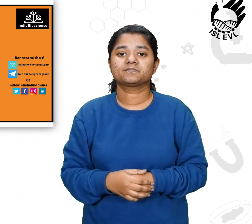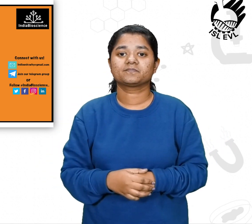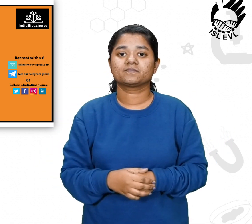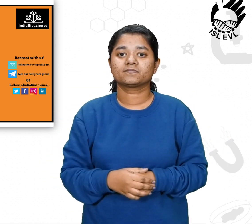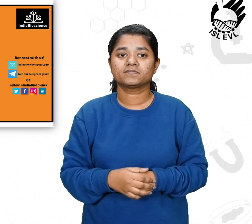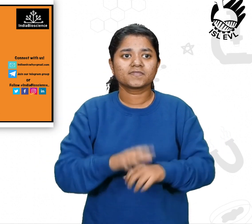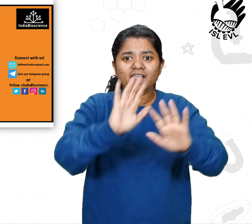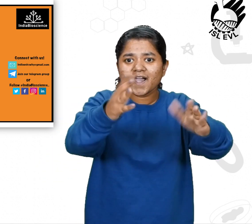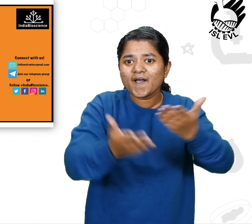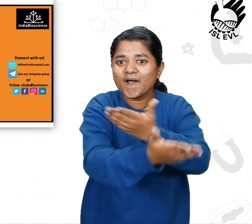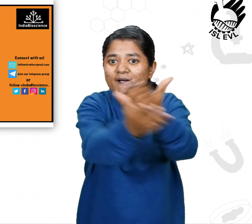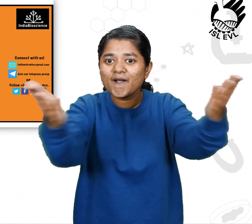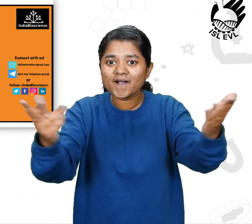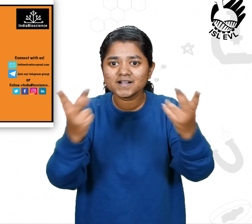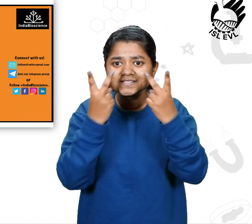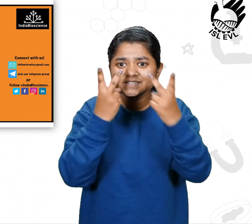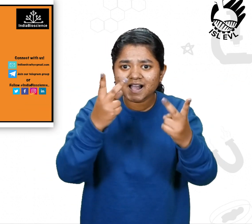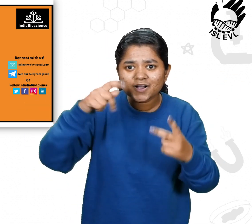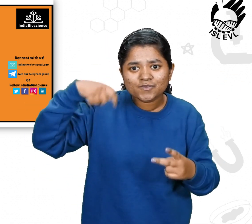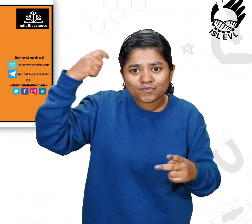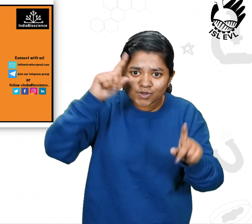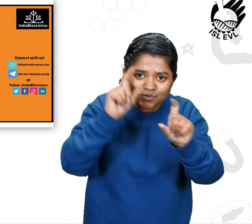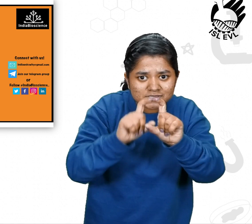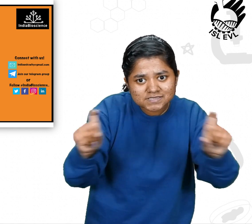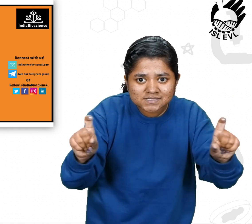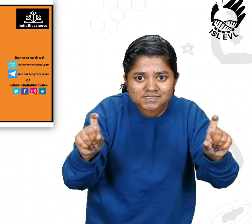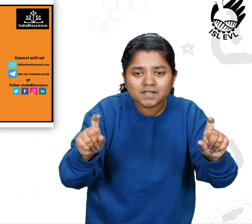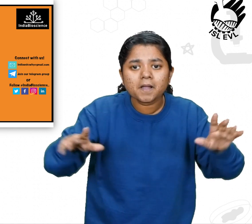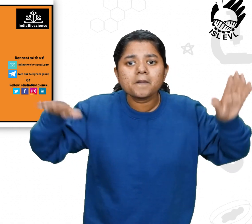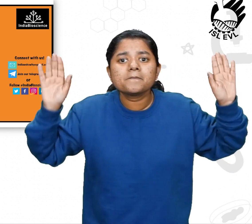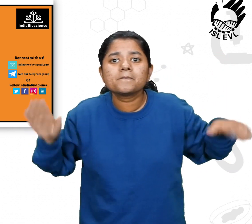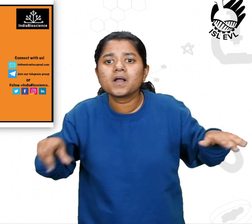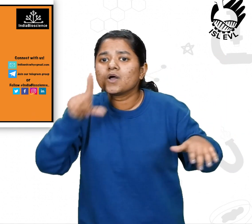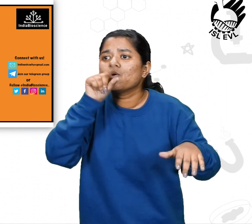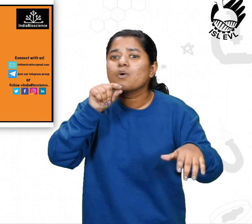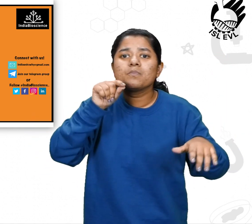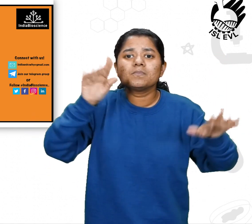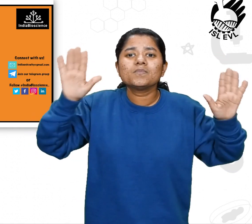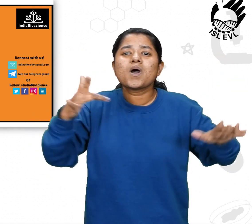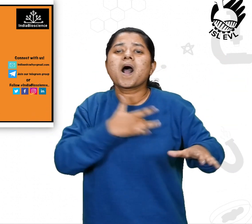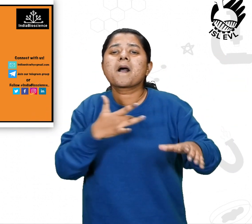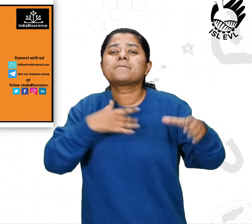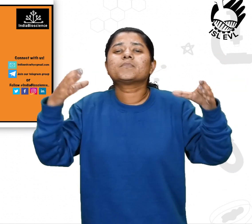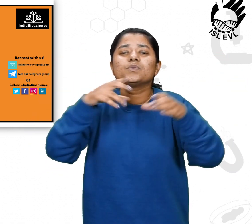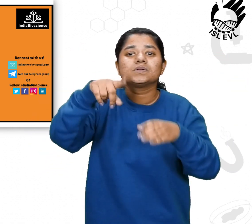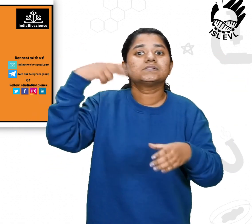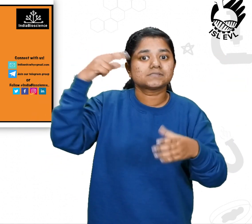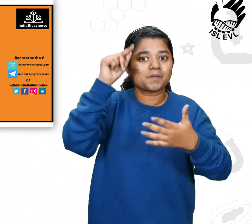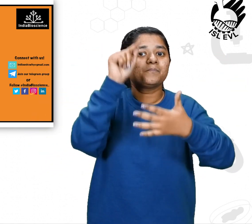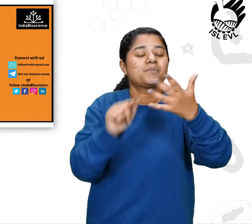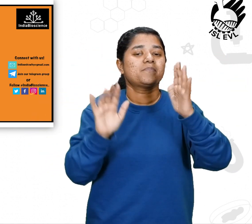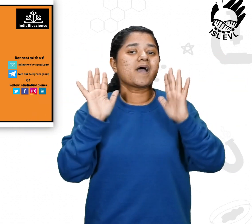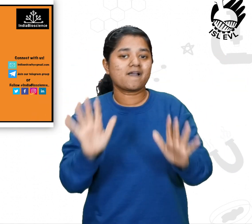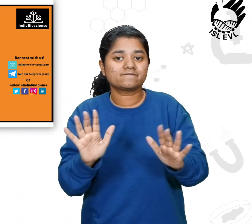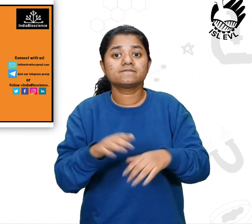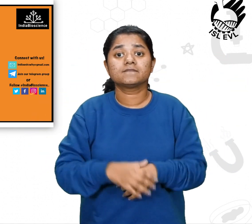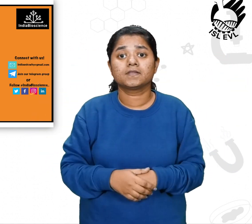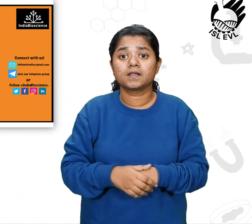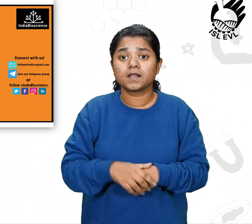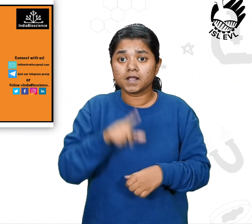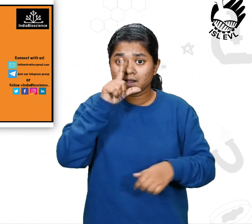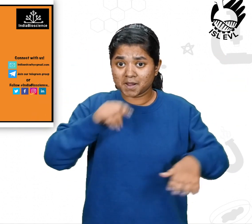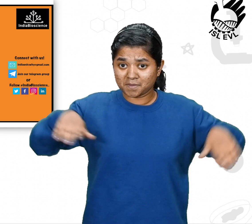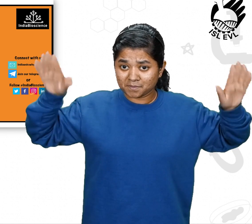Do you now understand why birds fly in groups? Yes. So it depends on a lot of factors, it turns out, like